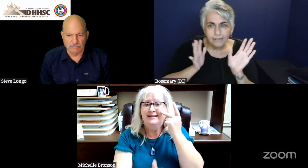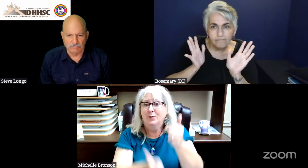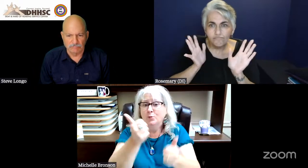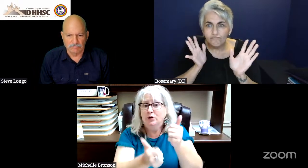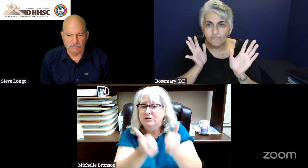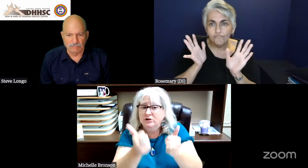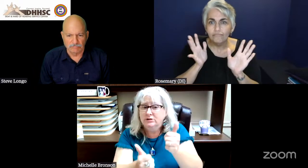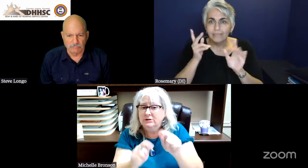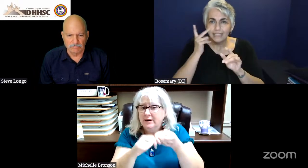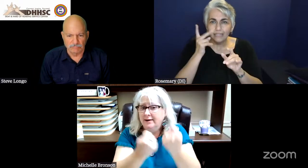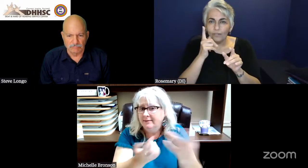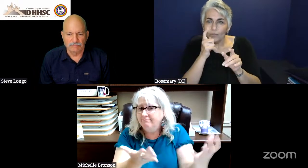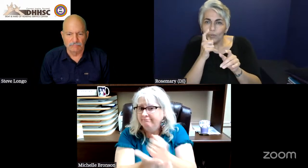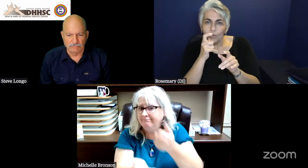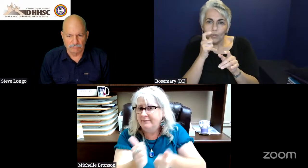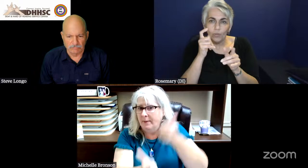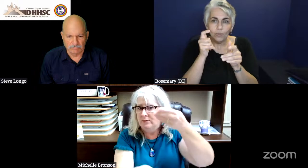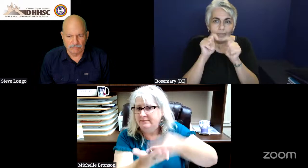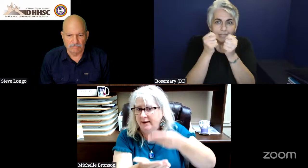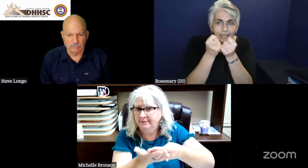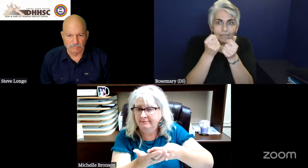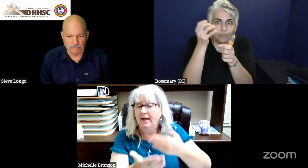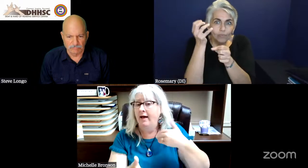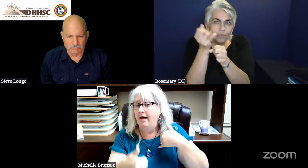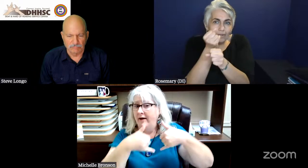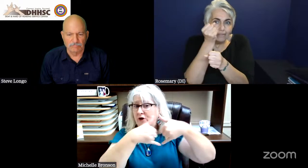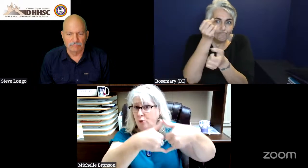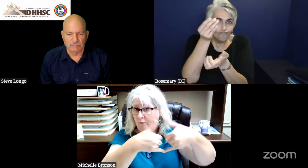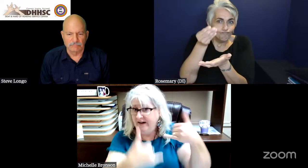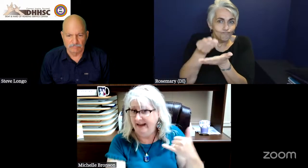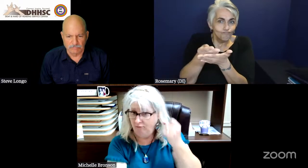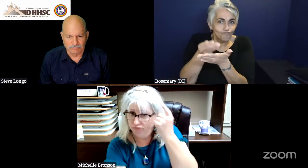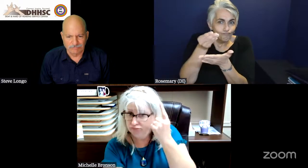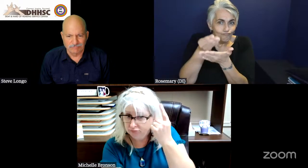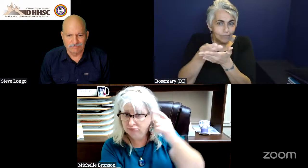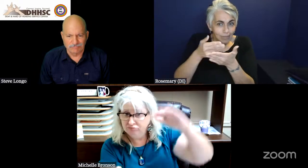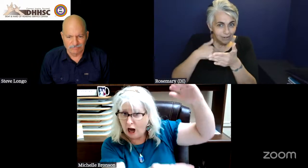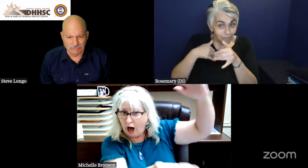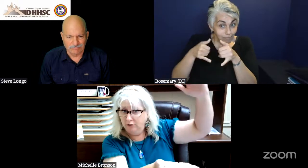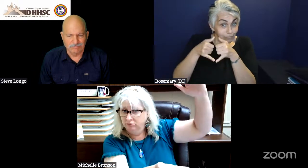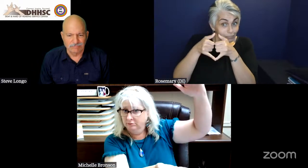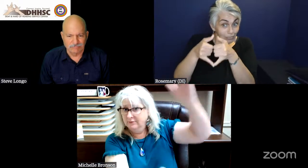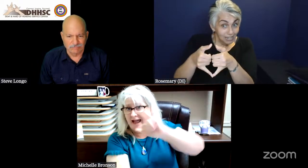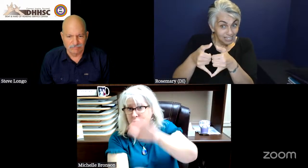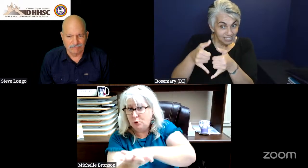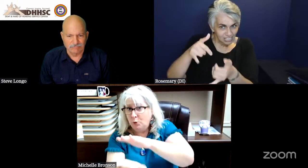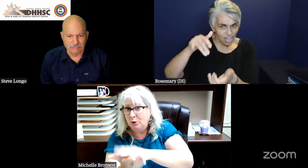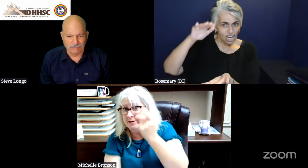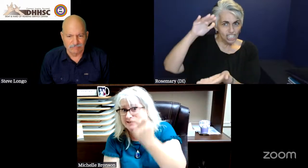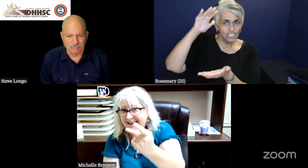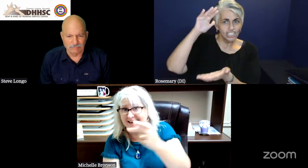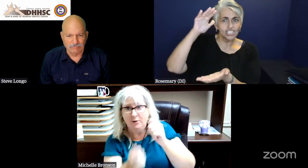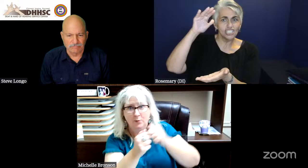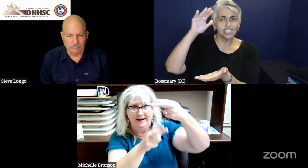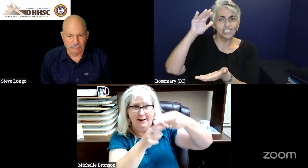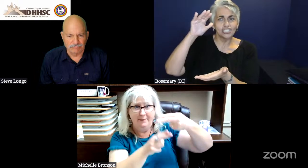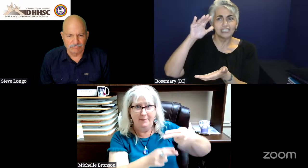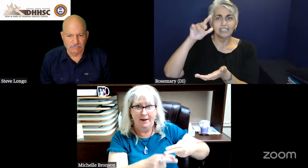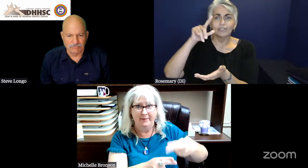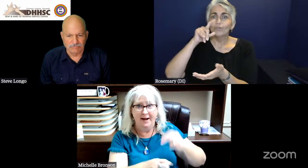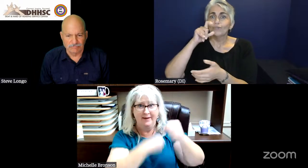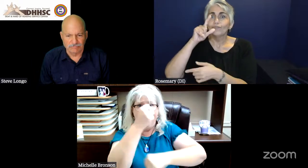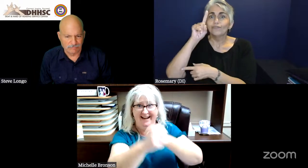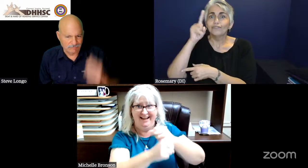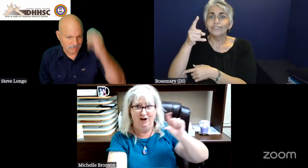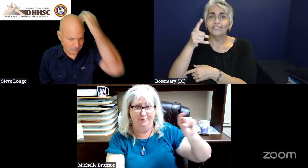Bring the hashtag Giving Tuesday campaign. We're going to have to see who brings in the most